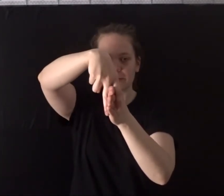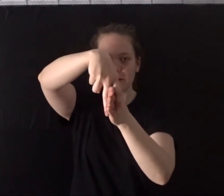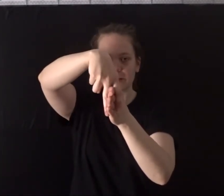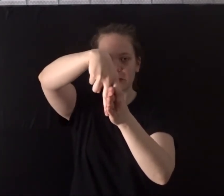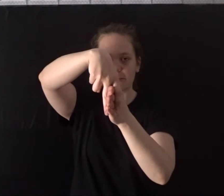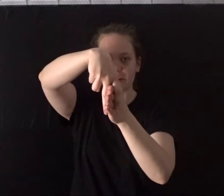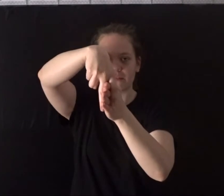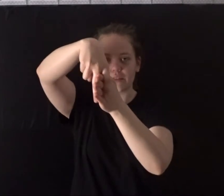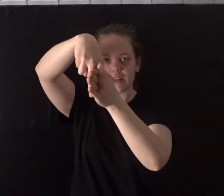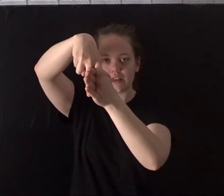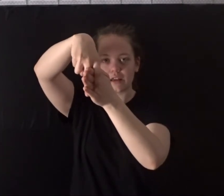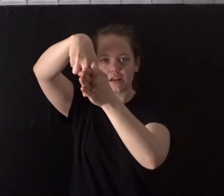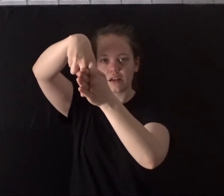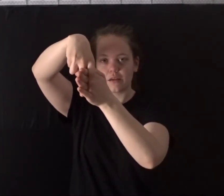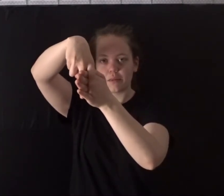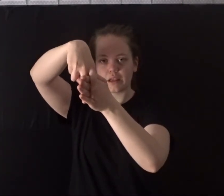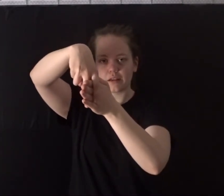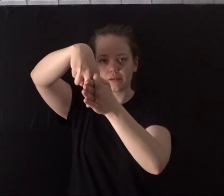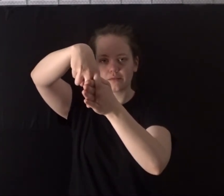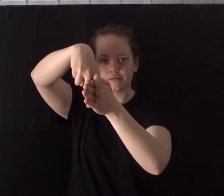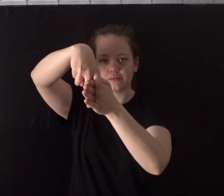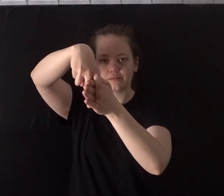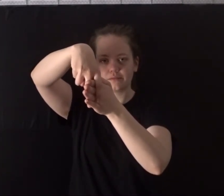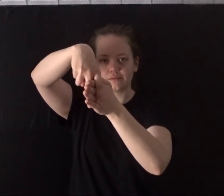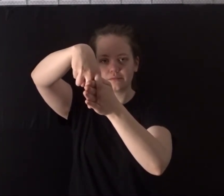on top of the bike.